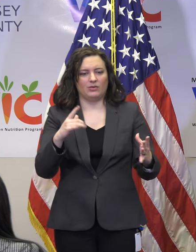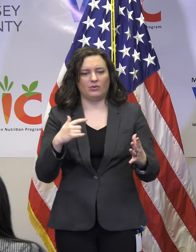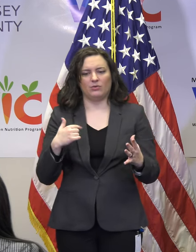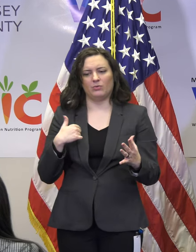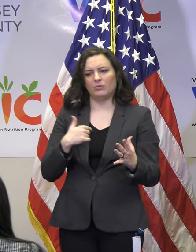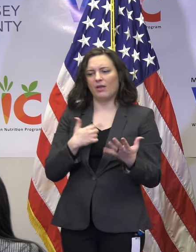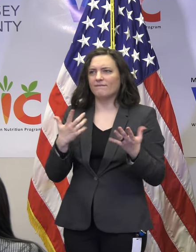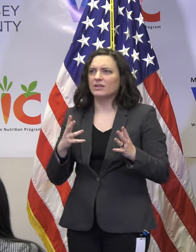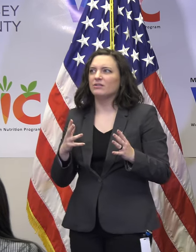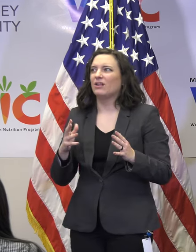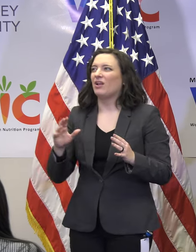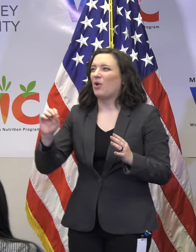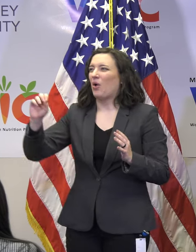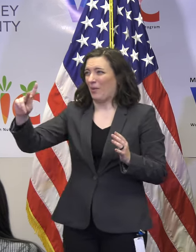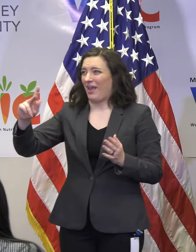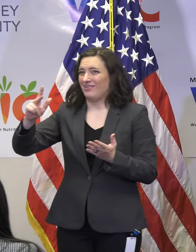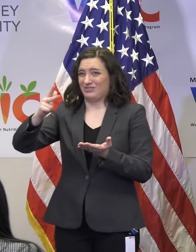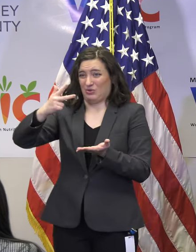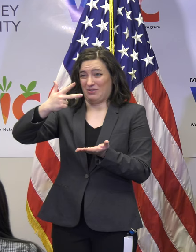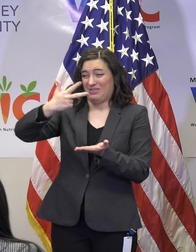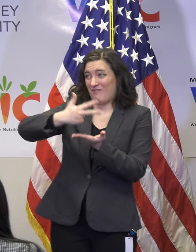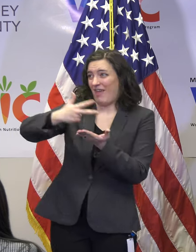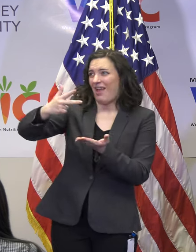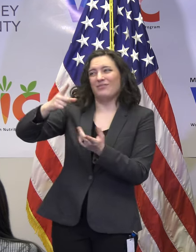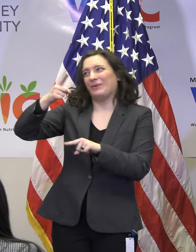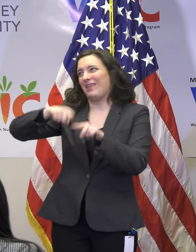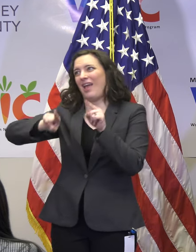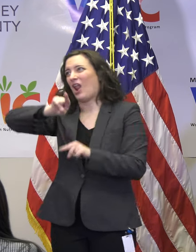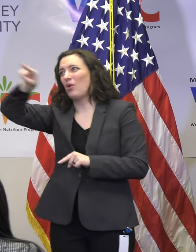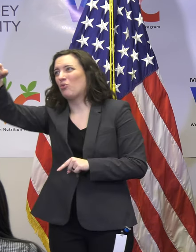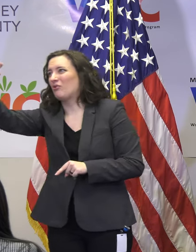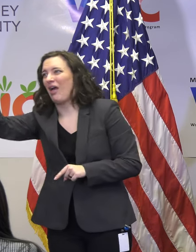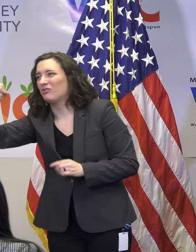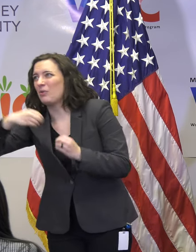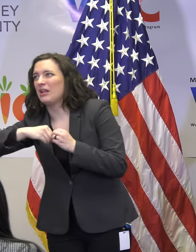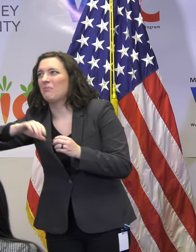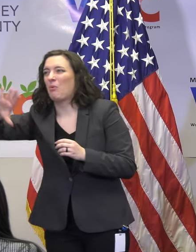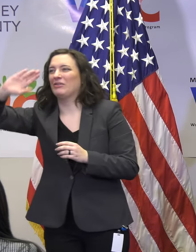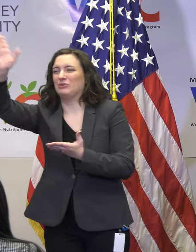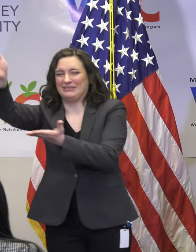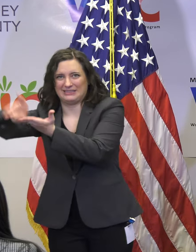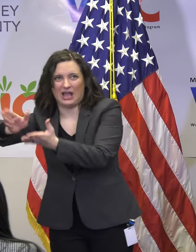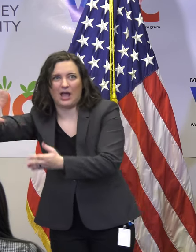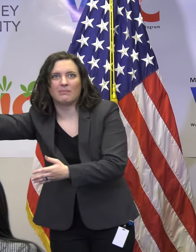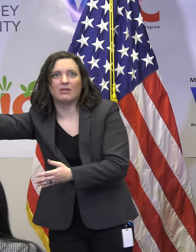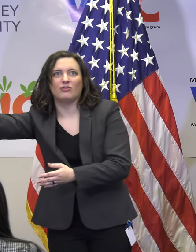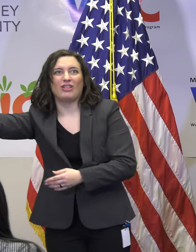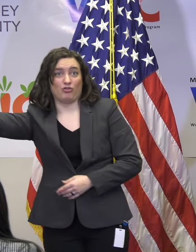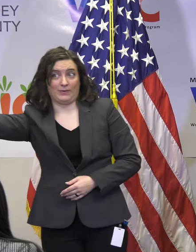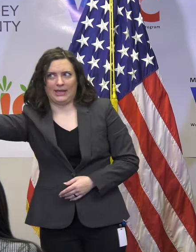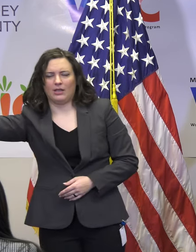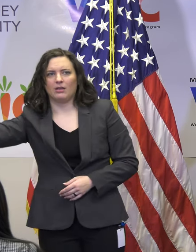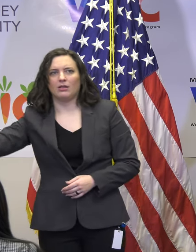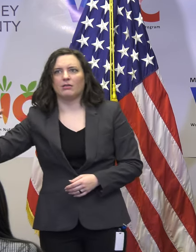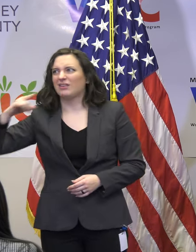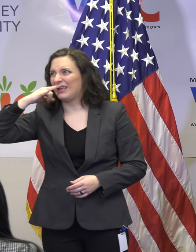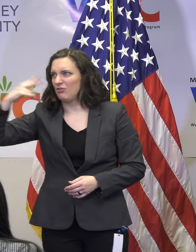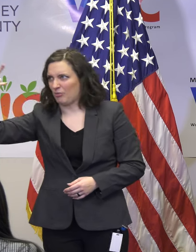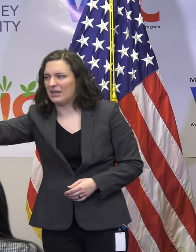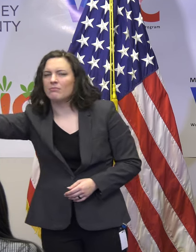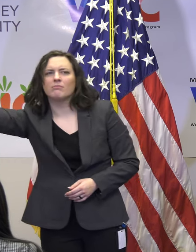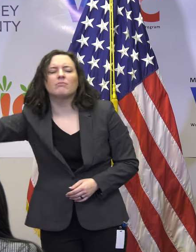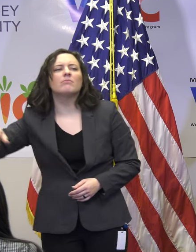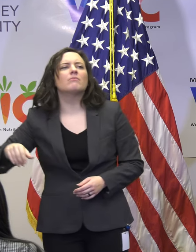the pop-up truck doesn't go to the high school anymore, and so there's three kids who don't get the assistance, well then all of a sudden you're faced